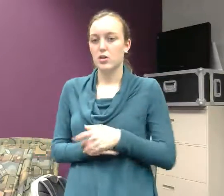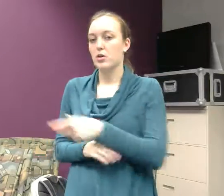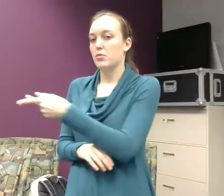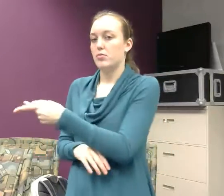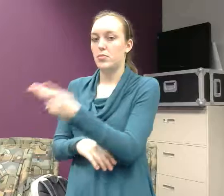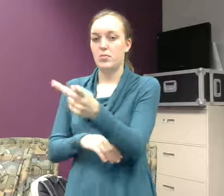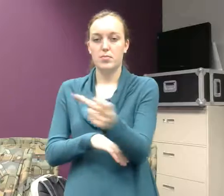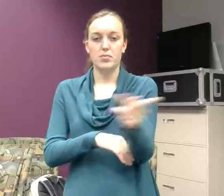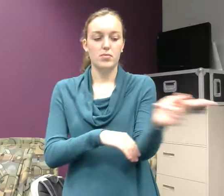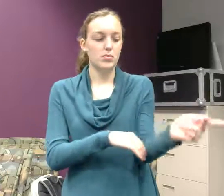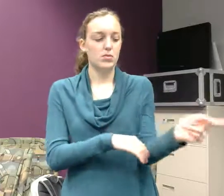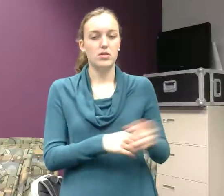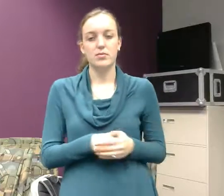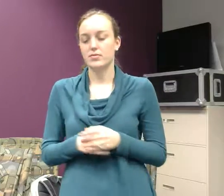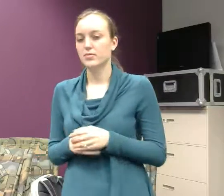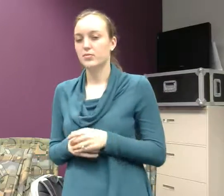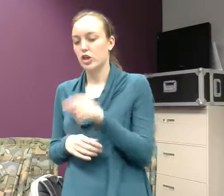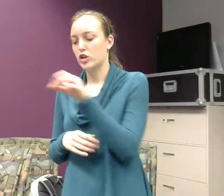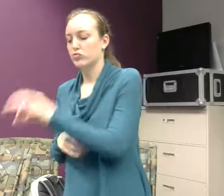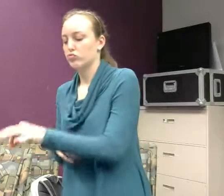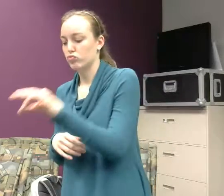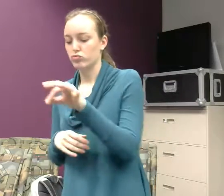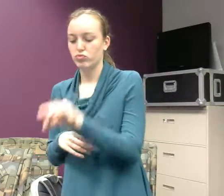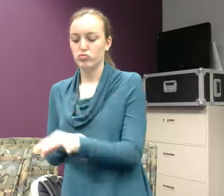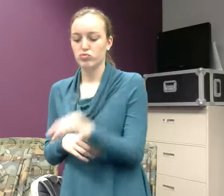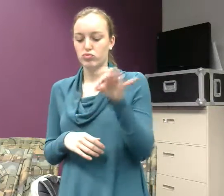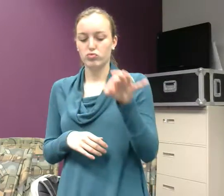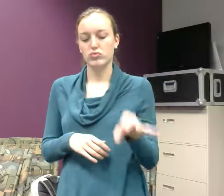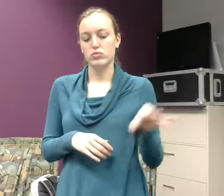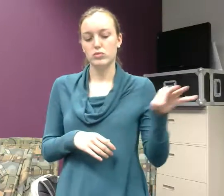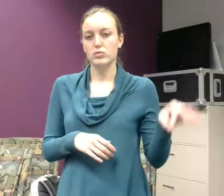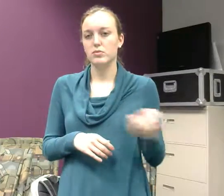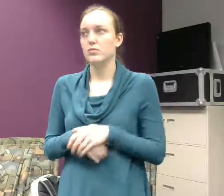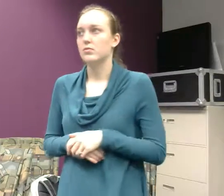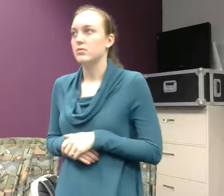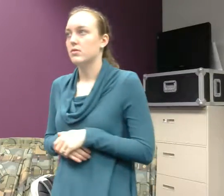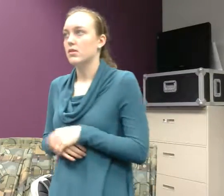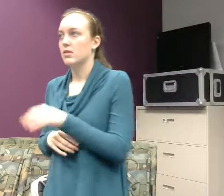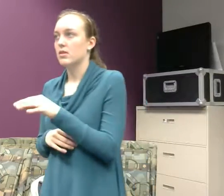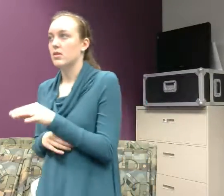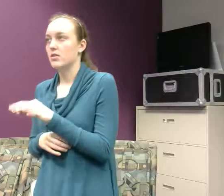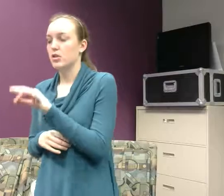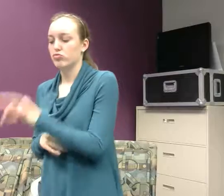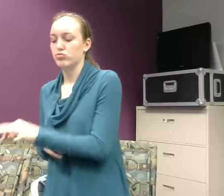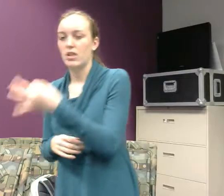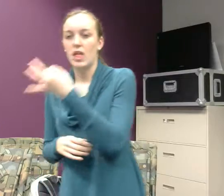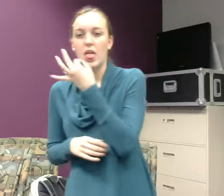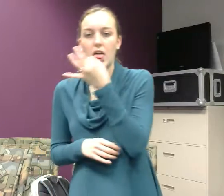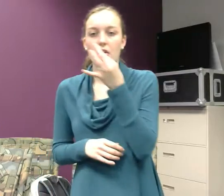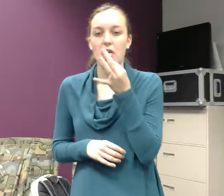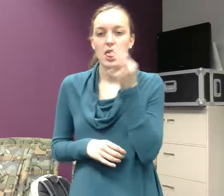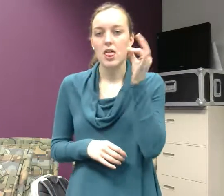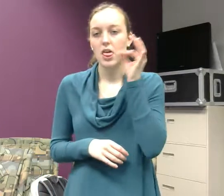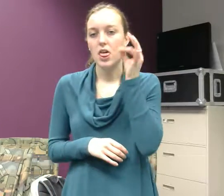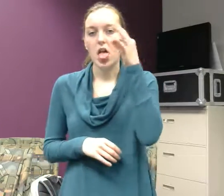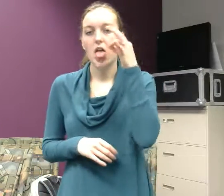and dipping Q-tips into the solutions and then putting them on the different areas of our tongue. Notice that you can taste it all over your tongue,